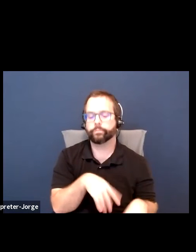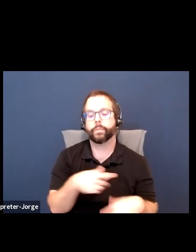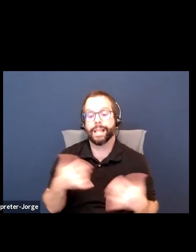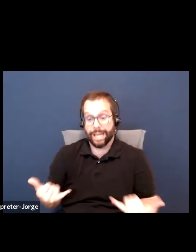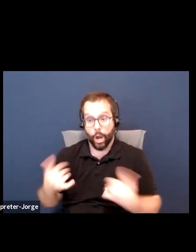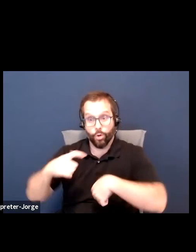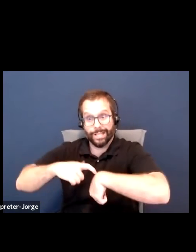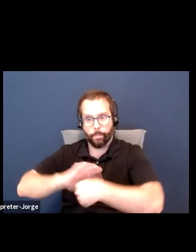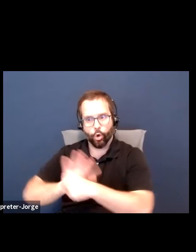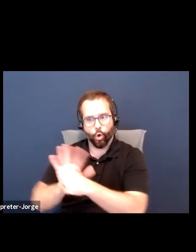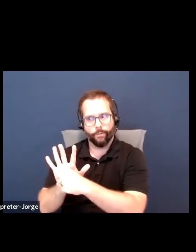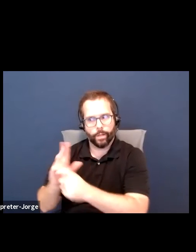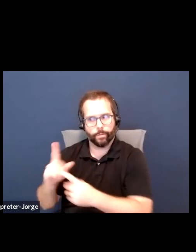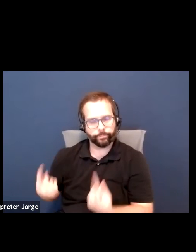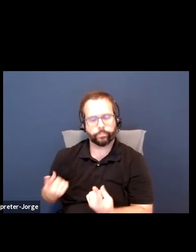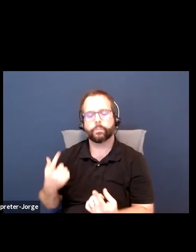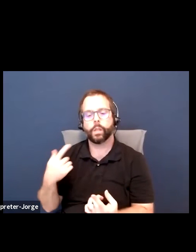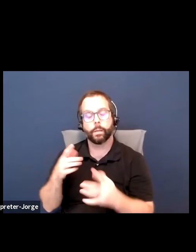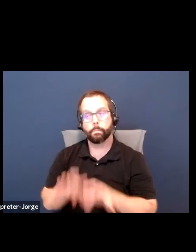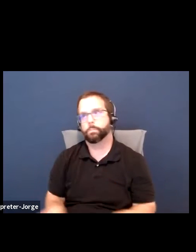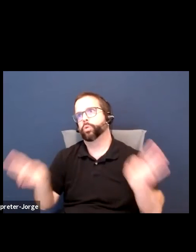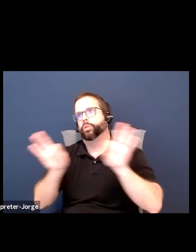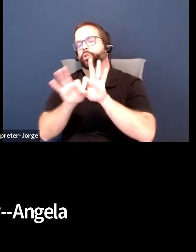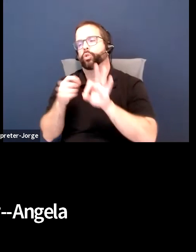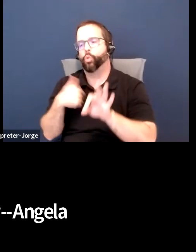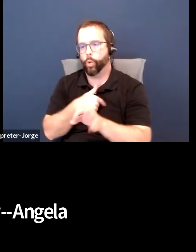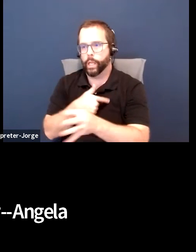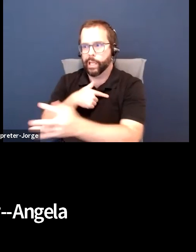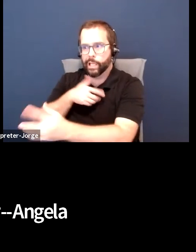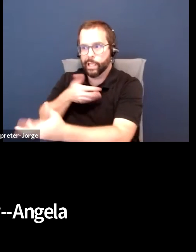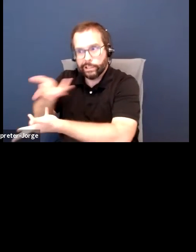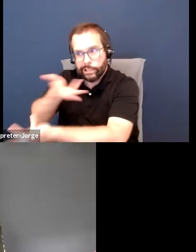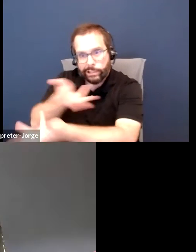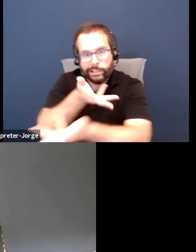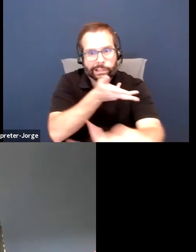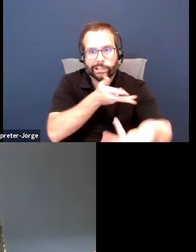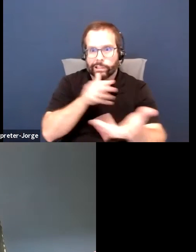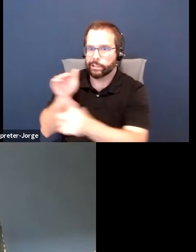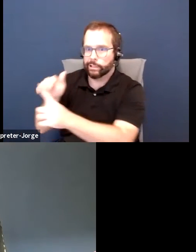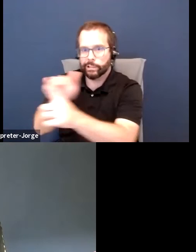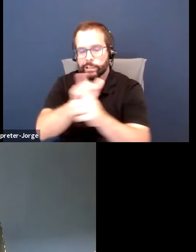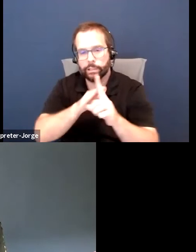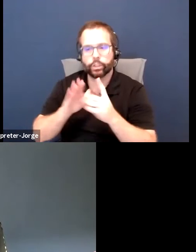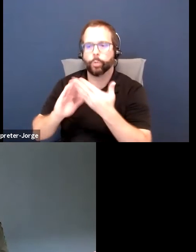that we are engaging with our community around, vaccines.